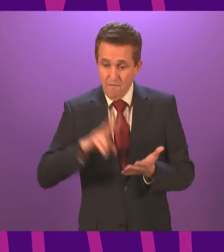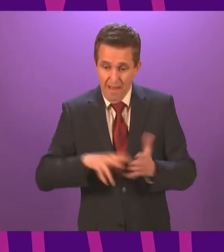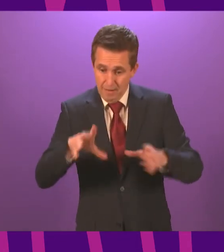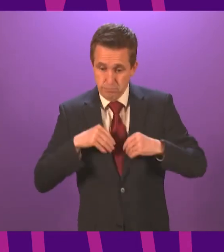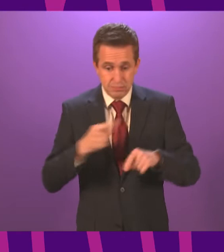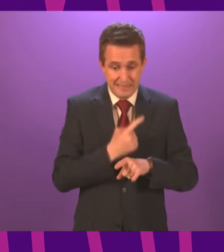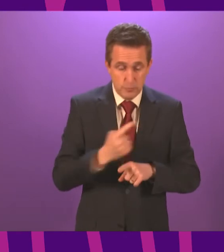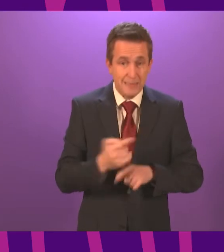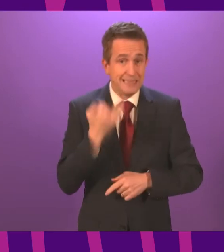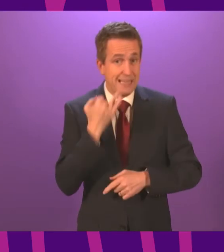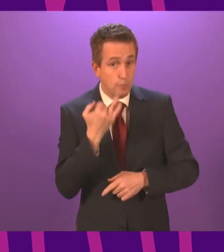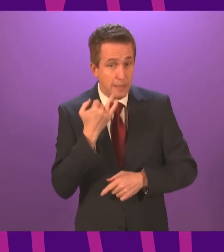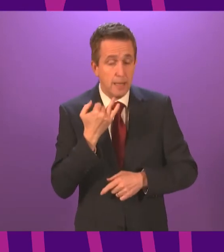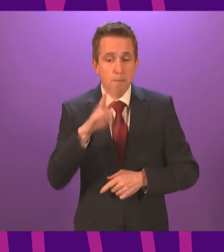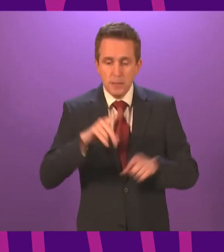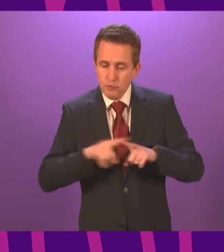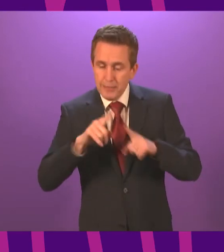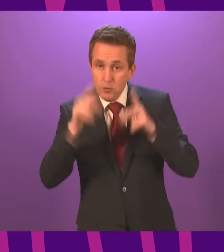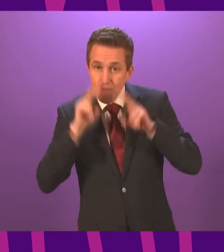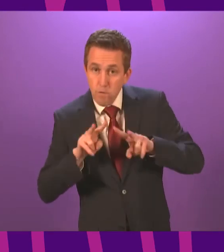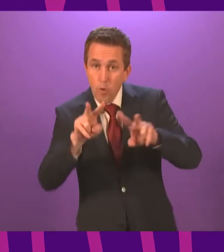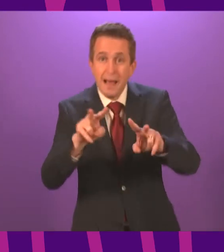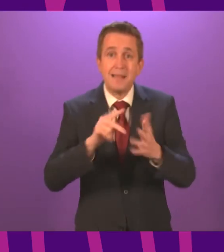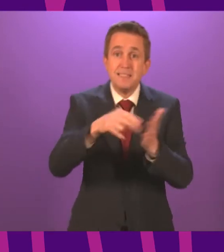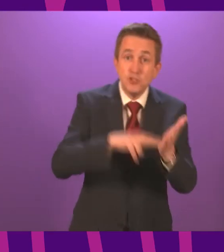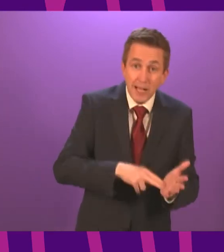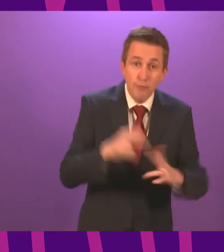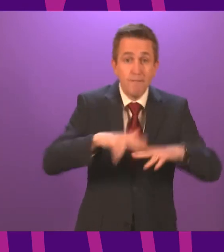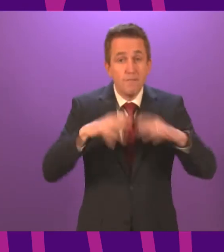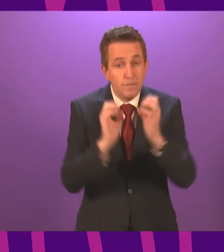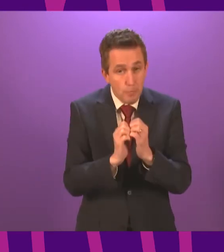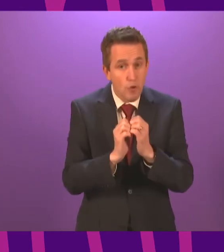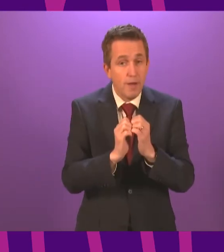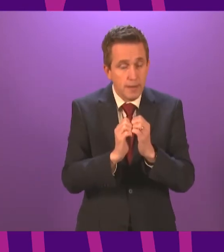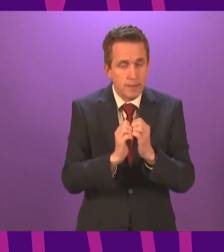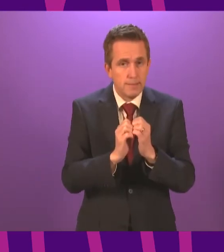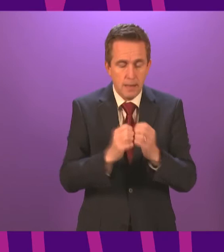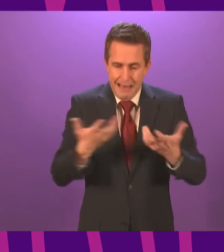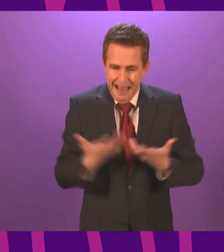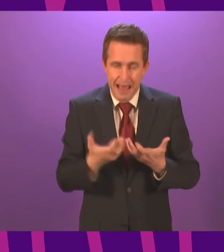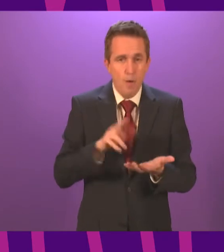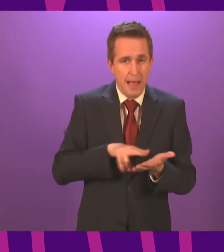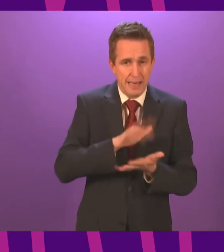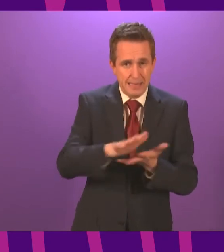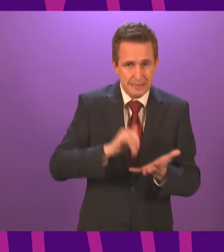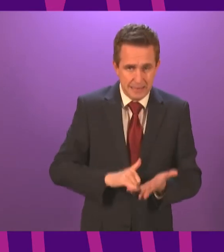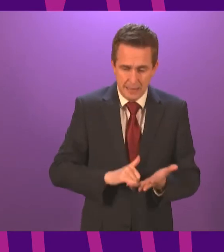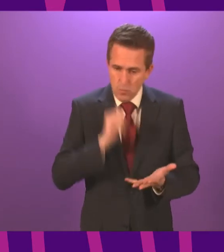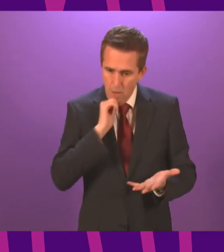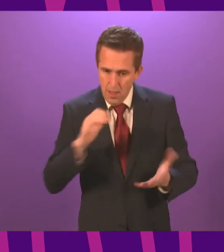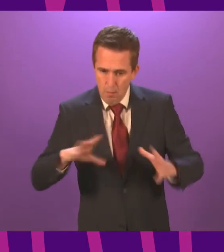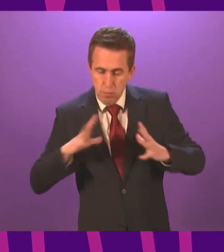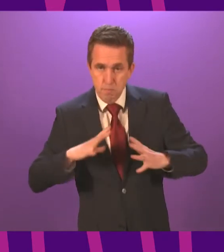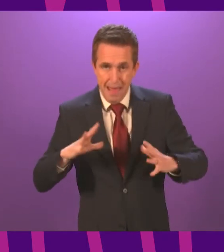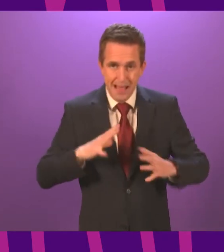looking forward to what we expect the prevalence of the virus will be in January and February, particularly in terms of the capacity of our NHS to support COVID